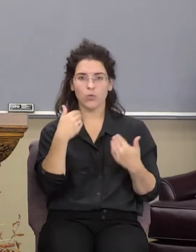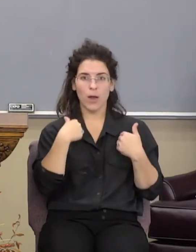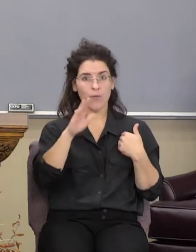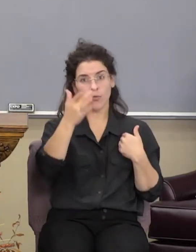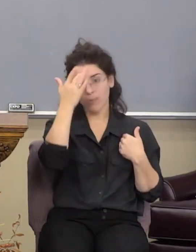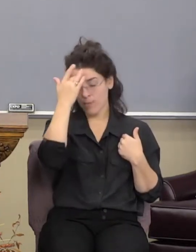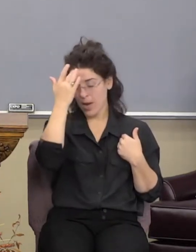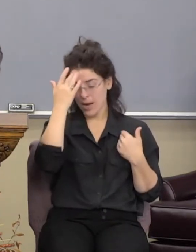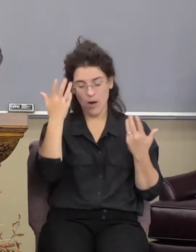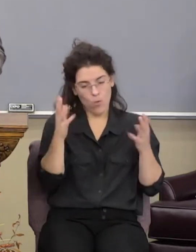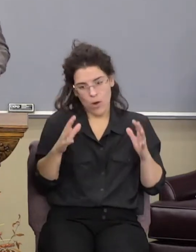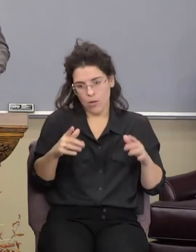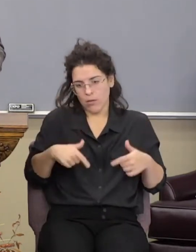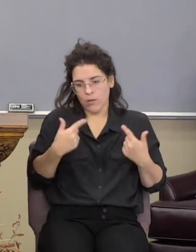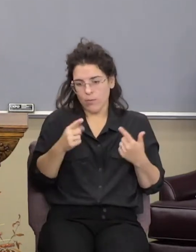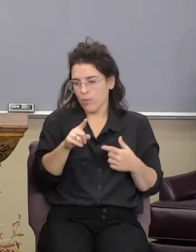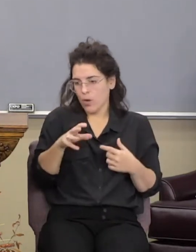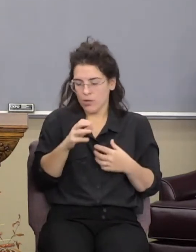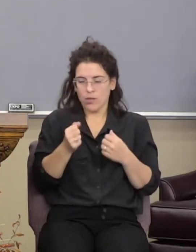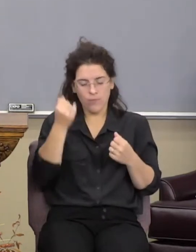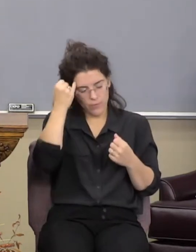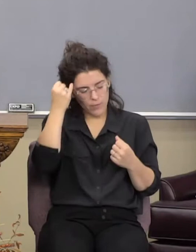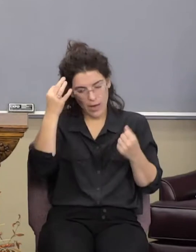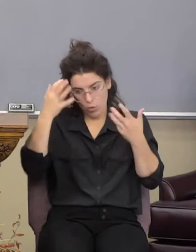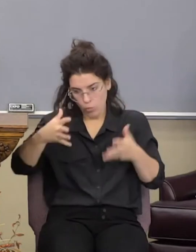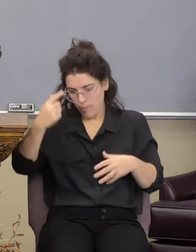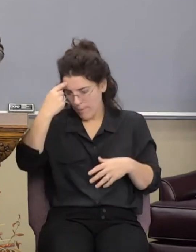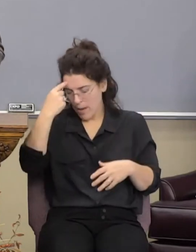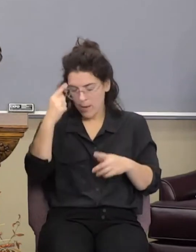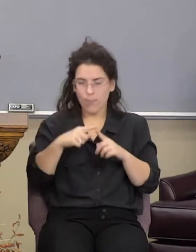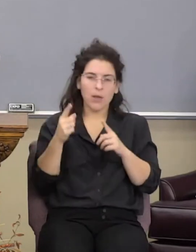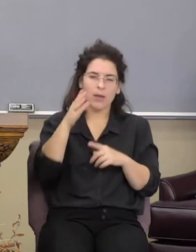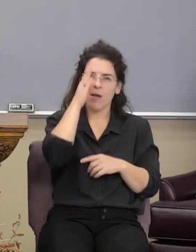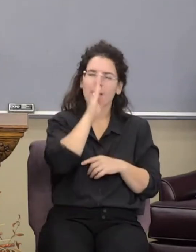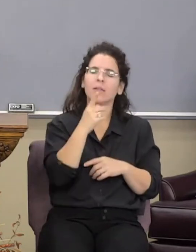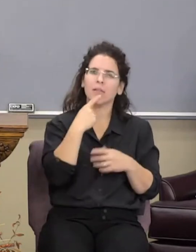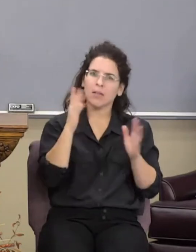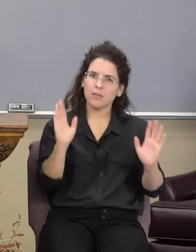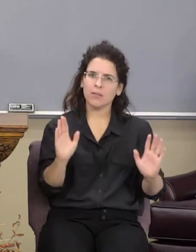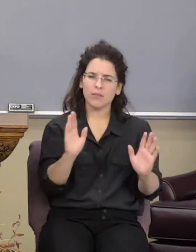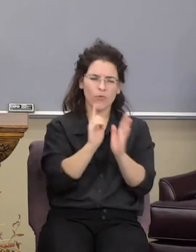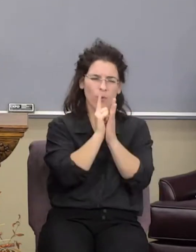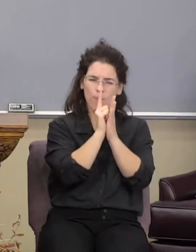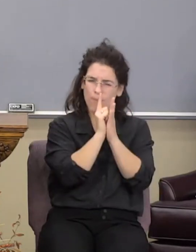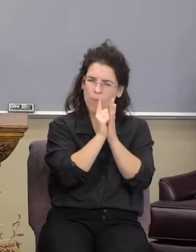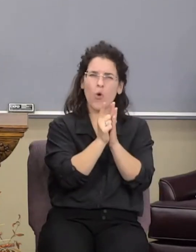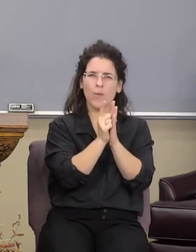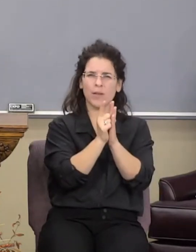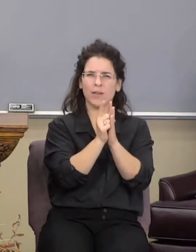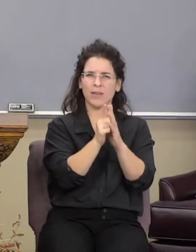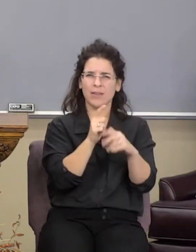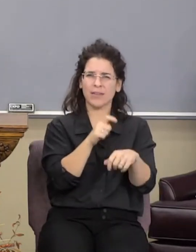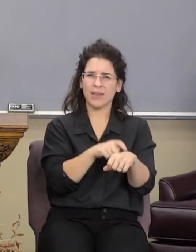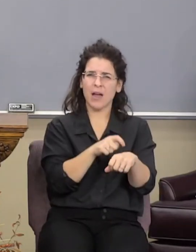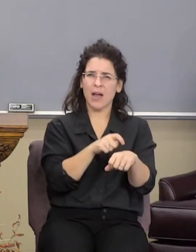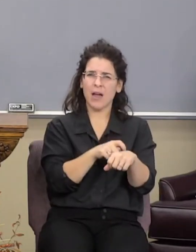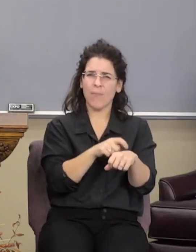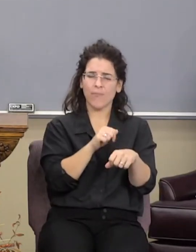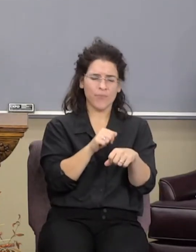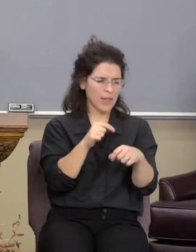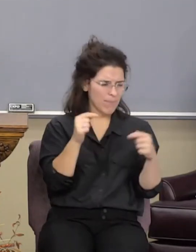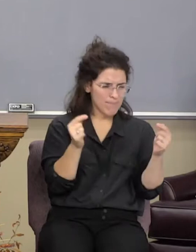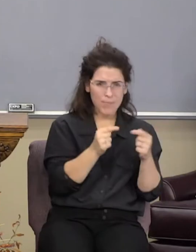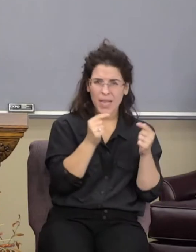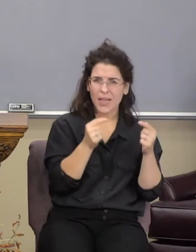sanity, I don't want to live to be 100 if I lose my mind. You know what? God says, it's but for a moment, but that affliction,